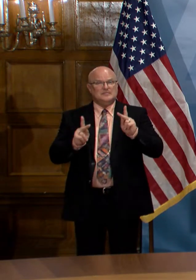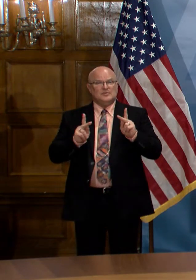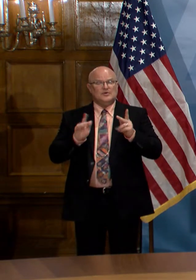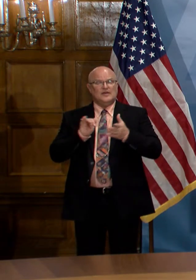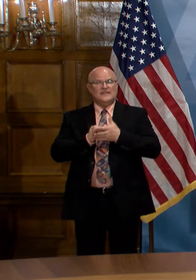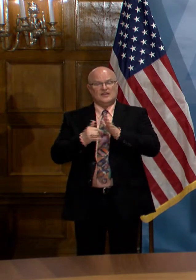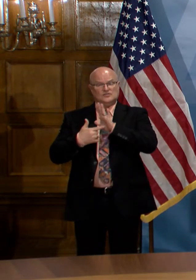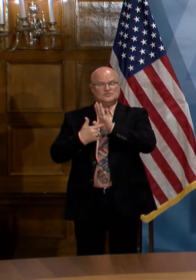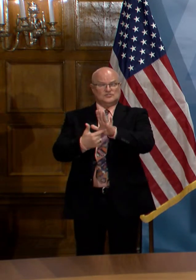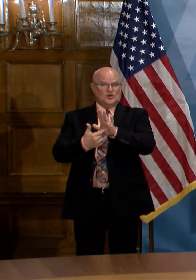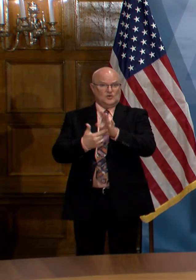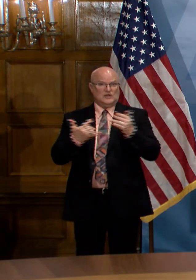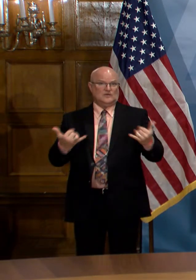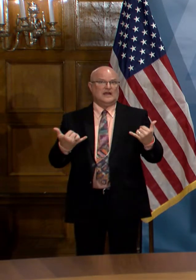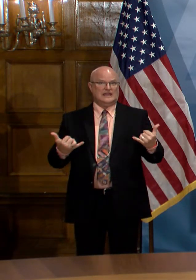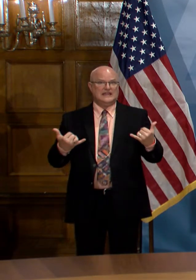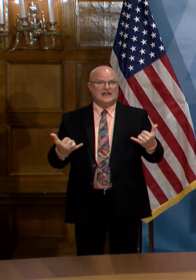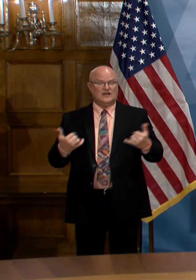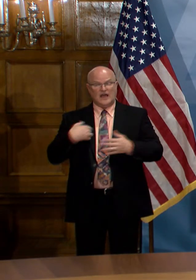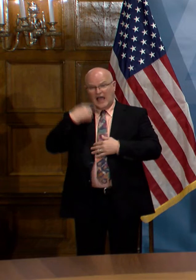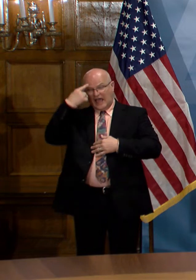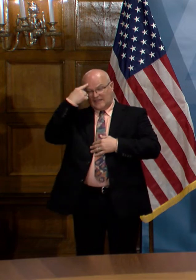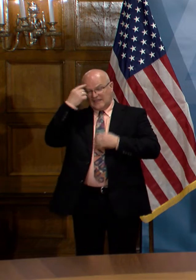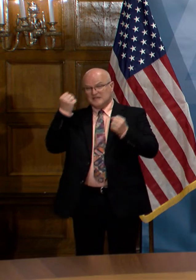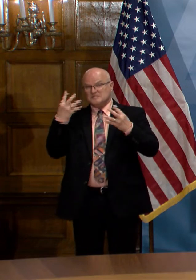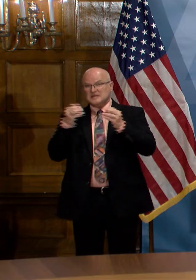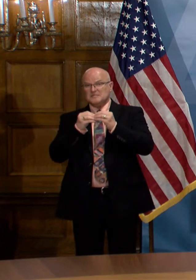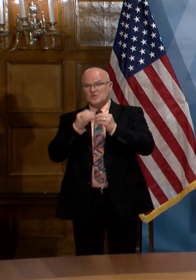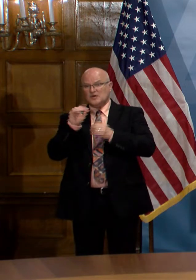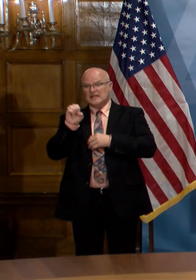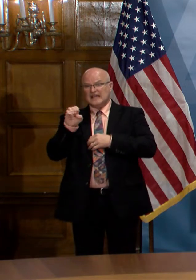symptomatic at this moment. Do I think that there are a lot more